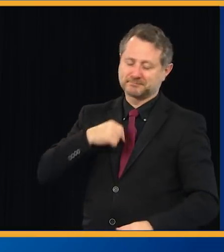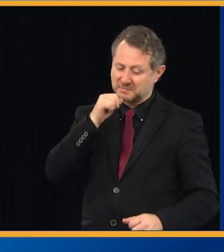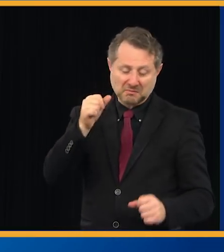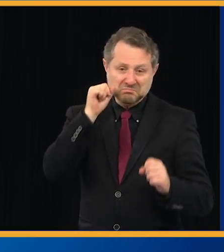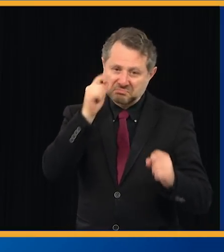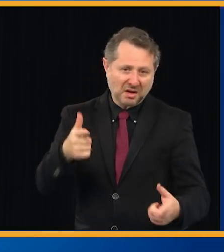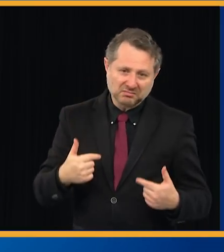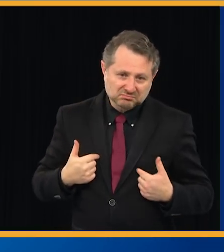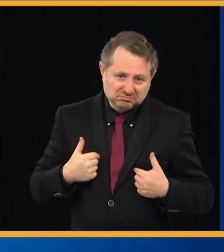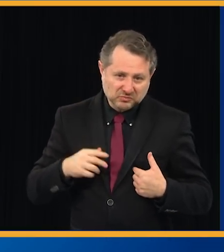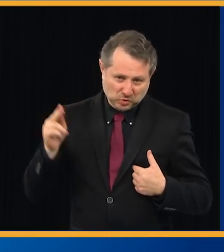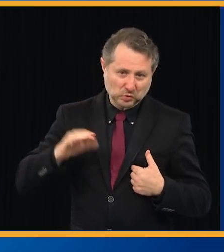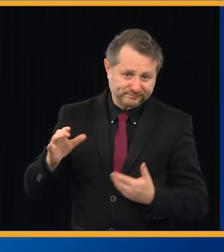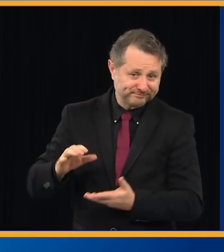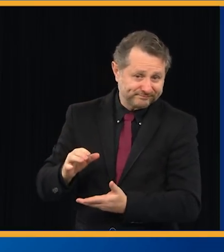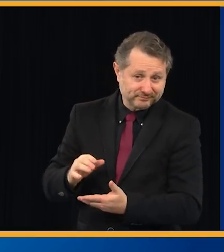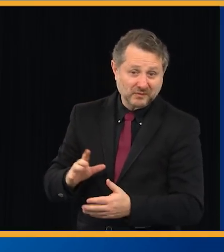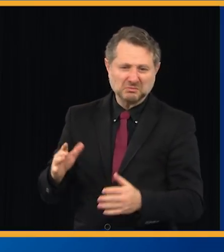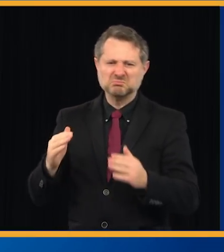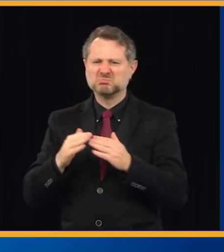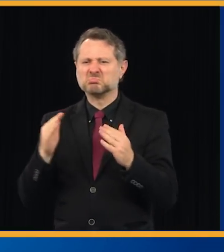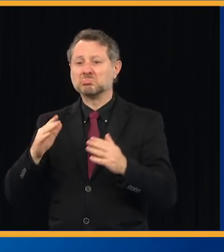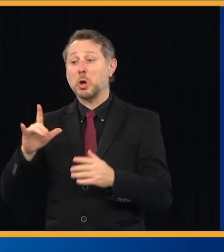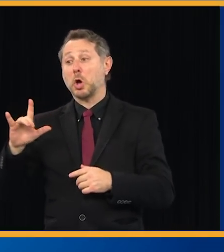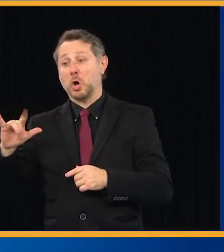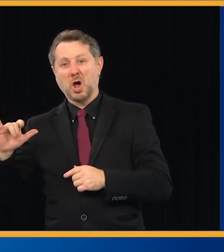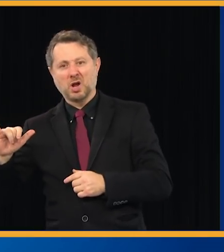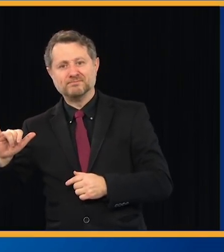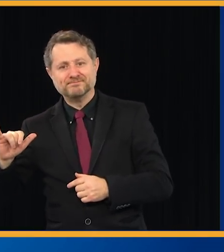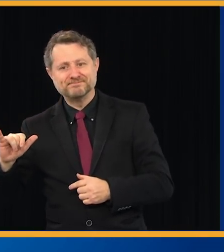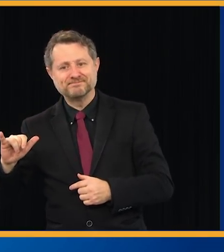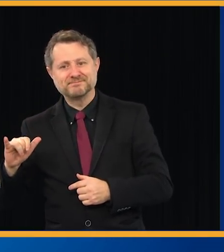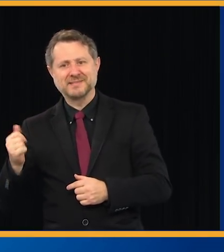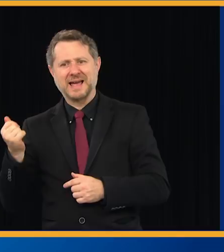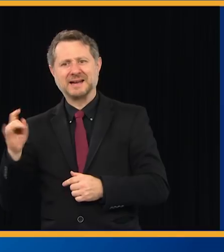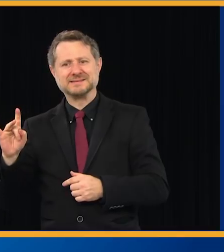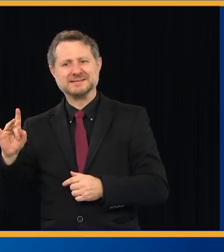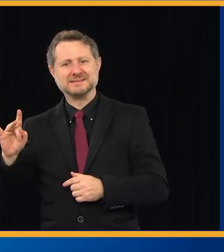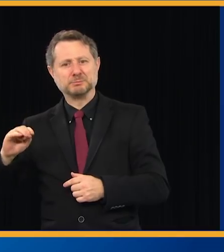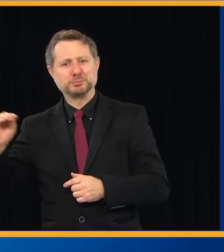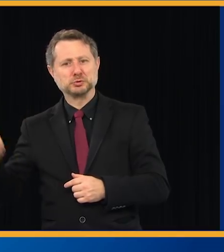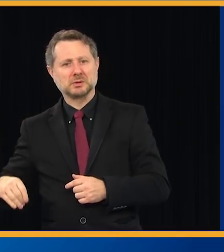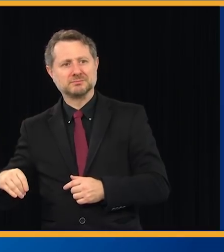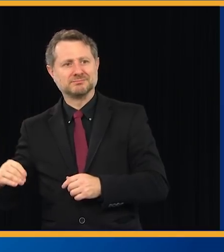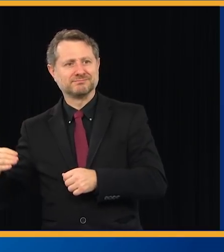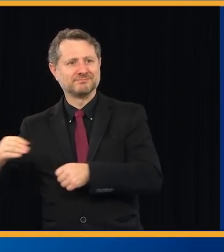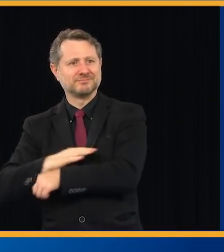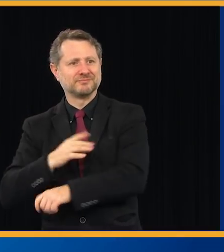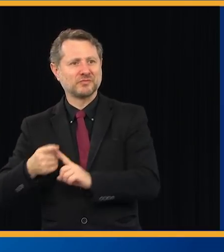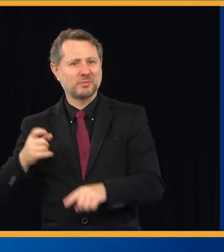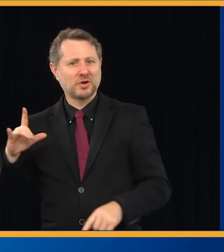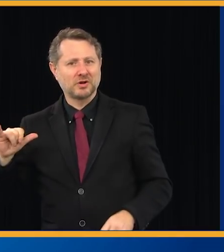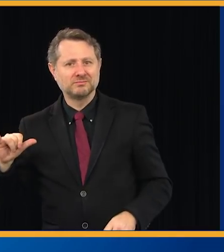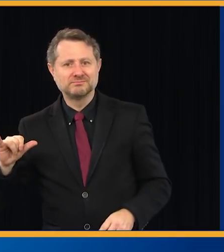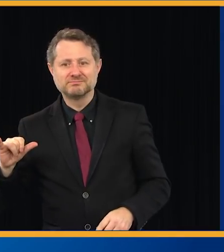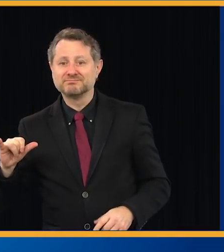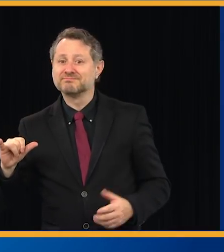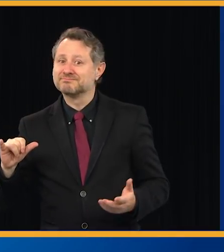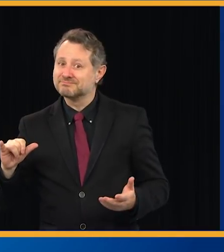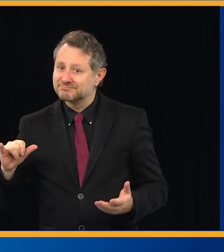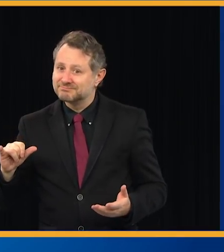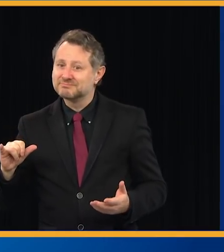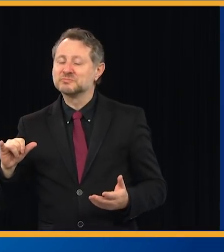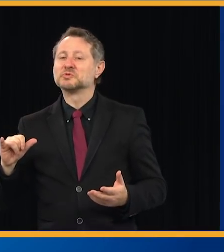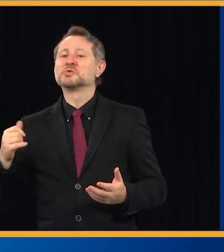equally distributed. Long Island is 18%. So that's a number that jumps out at